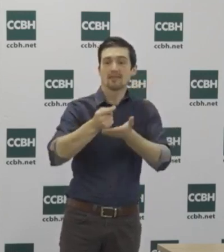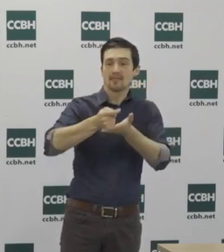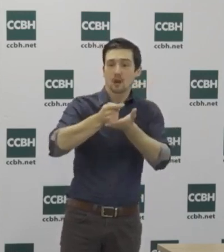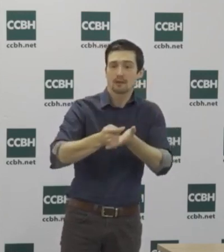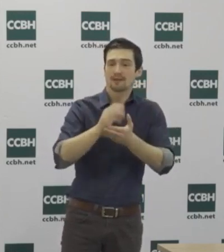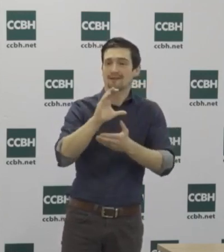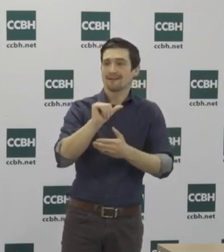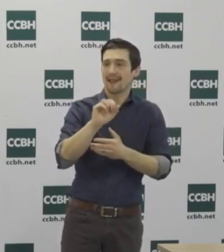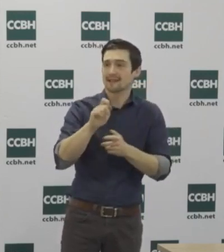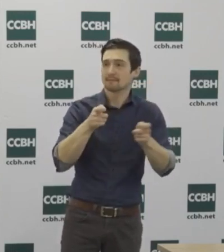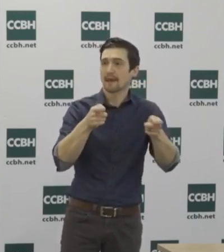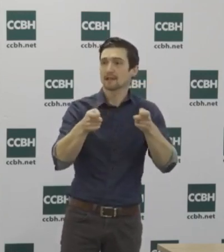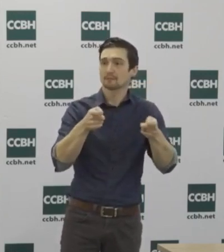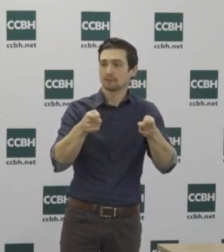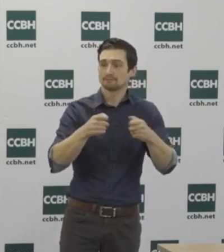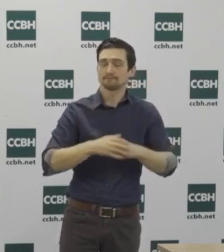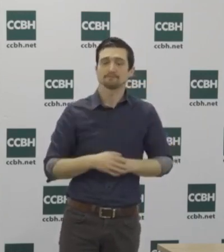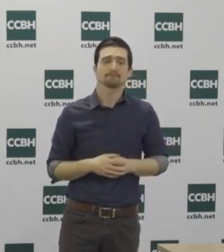case management,